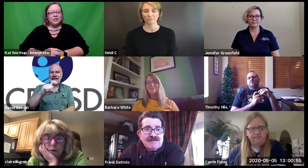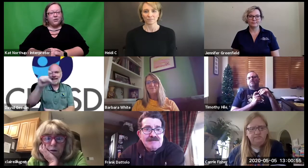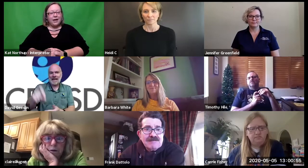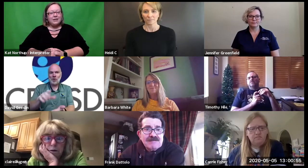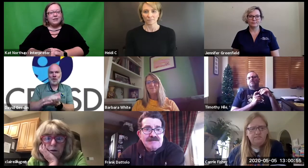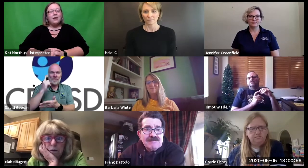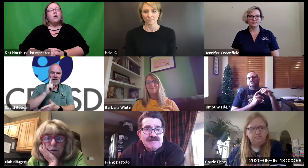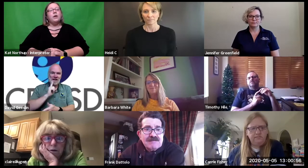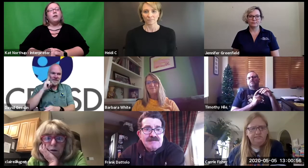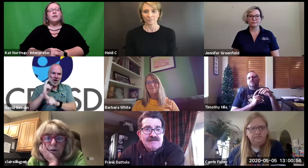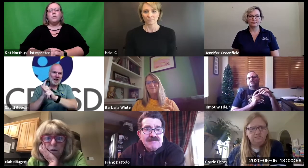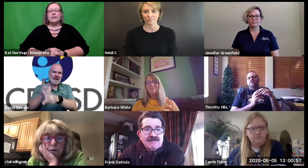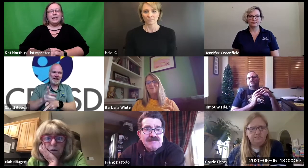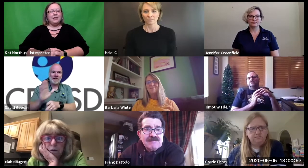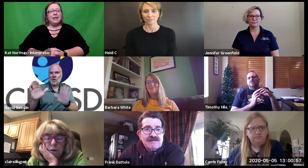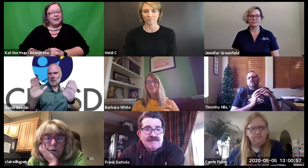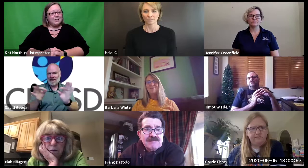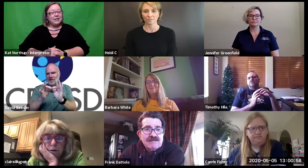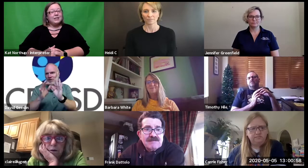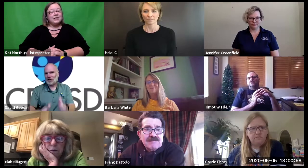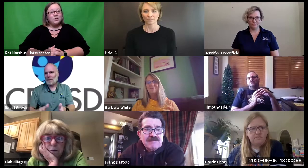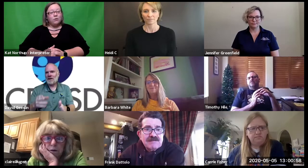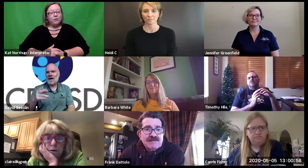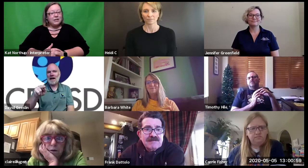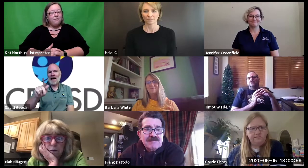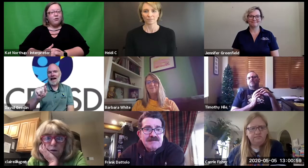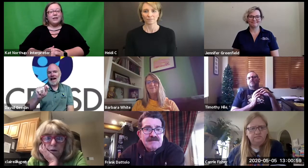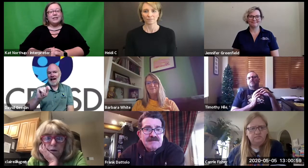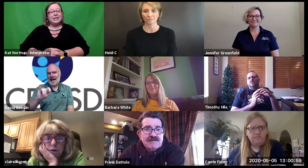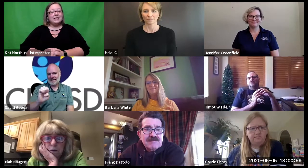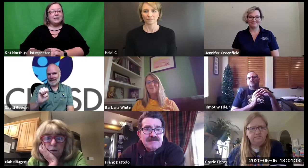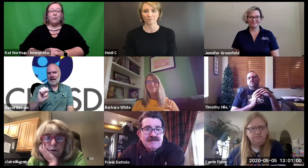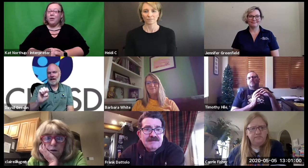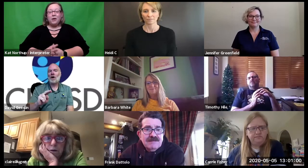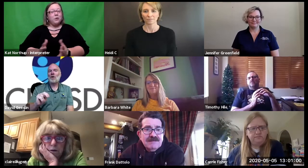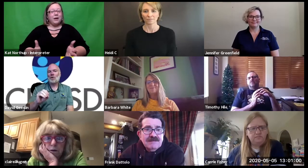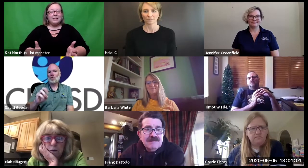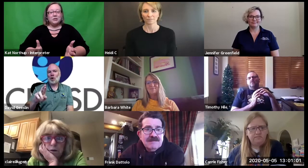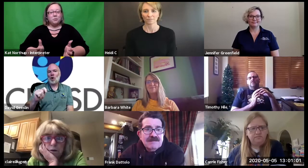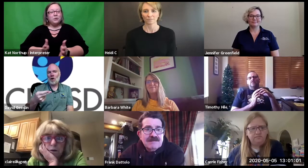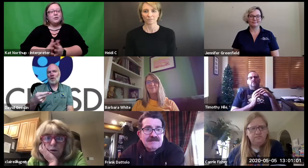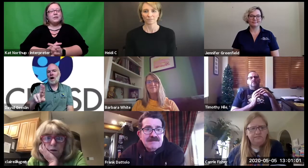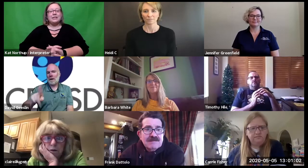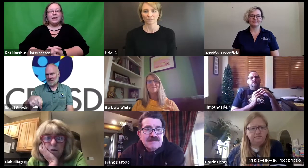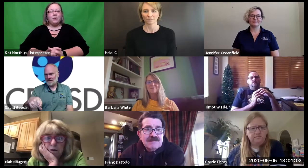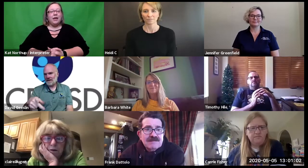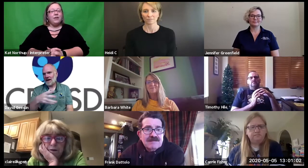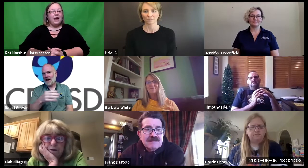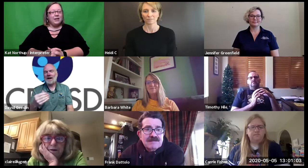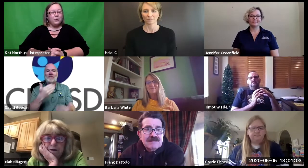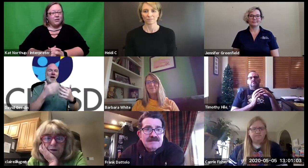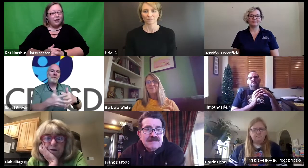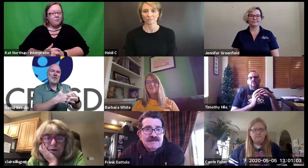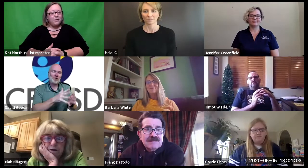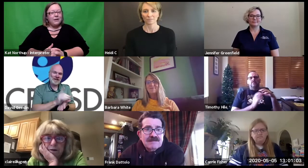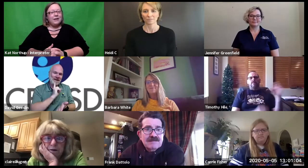very much for that. We also want to thank Texas School for the Deaf for lending us some great interpreters. Today we have